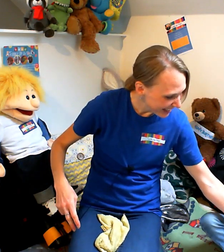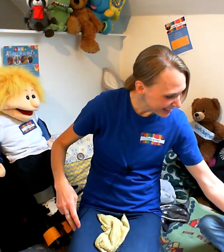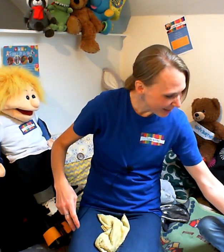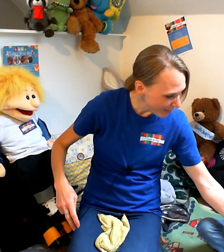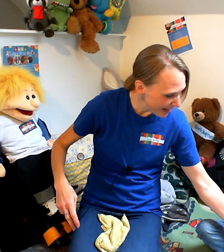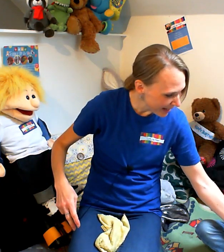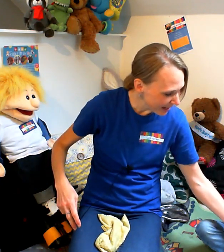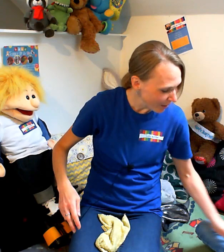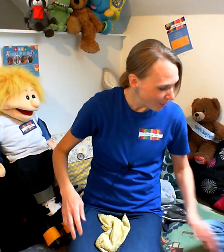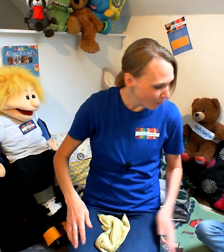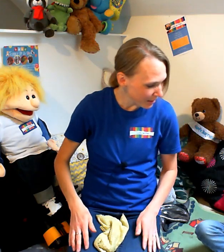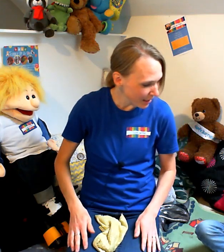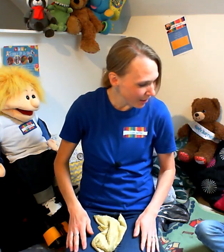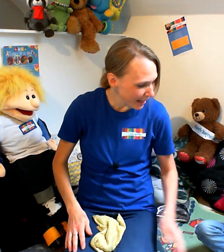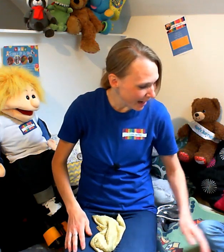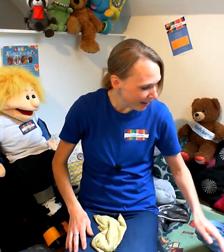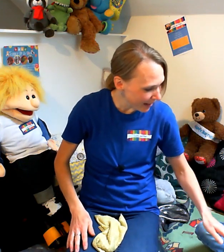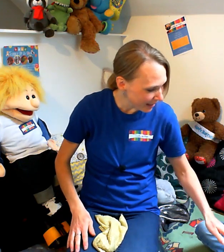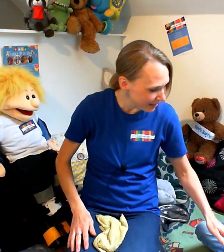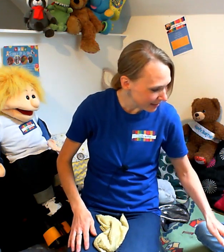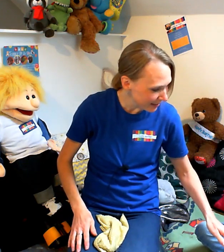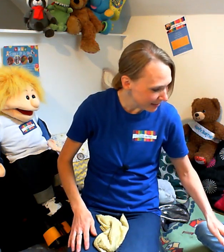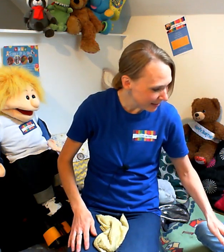have a peek. What's he looking at, Havis? It's